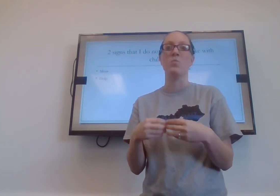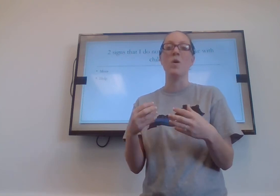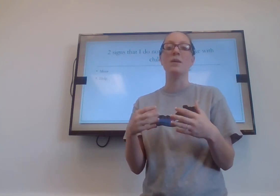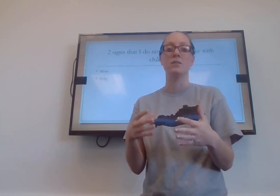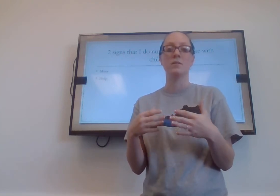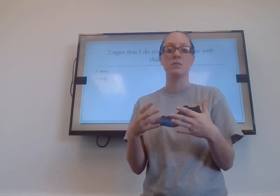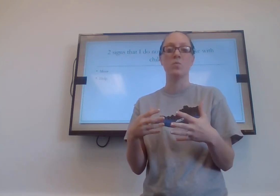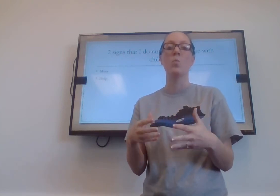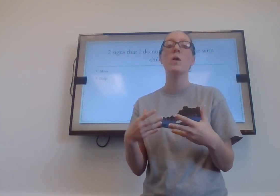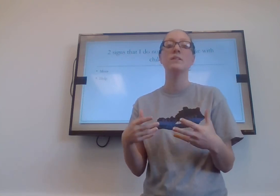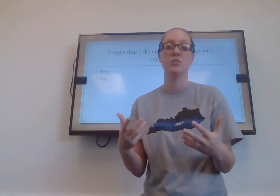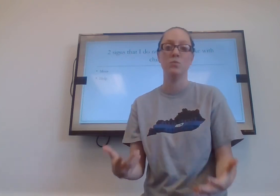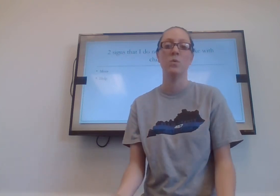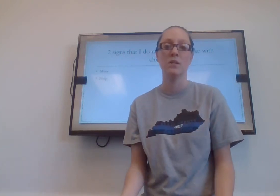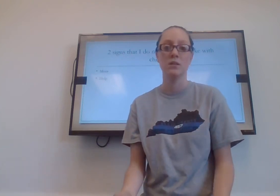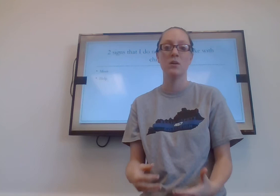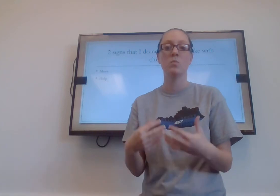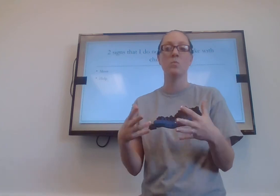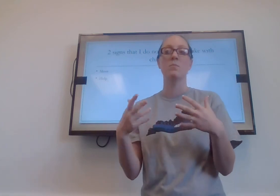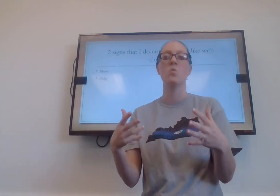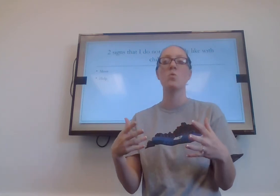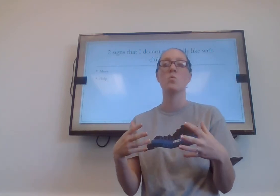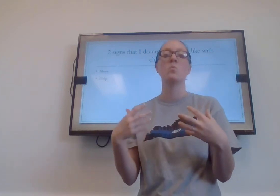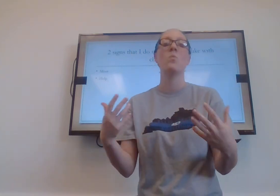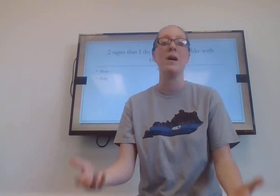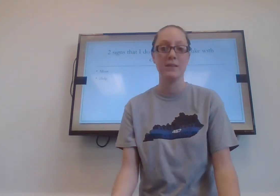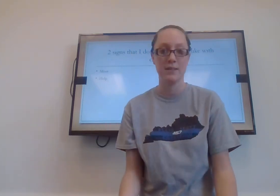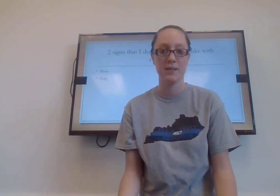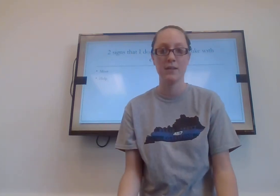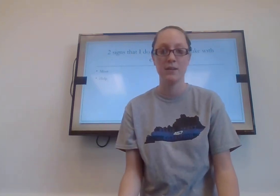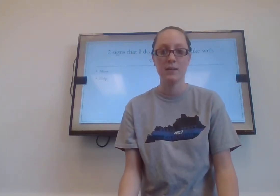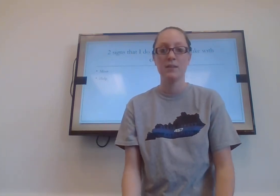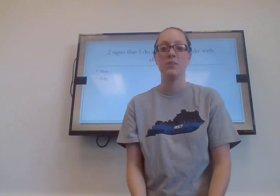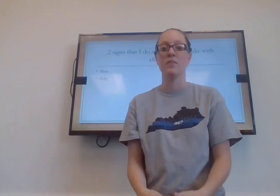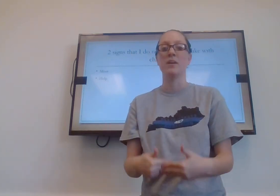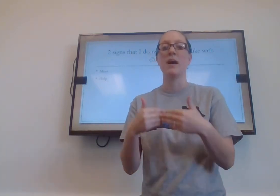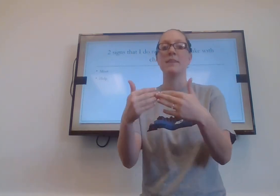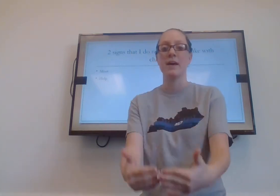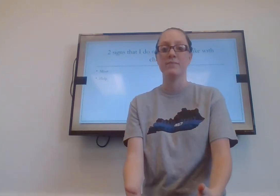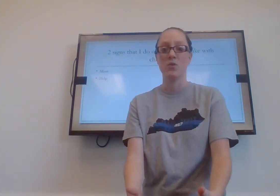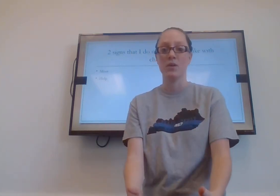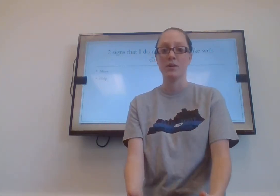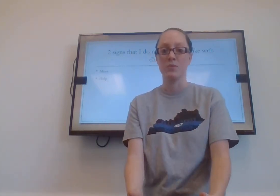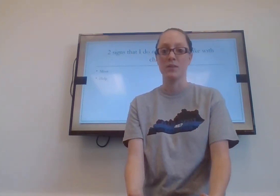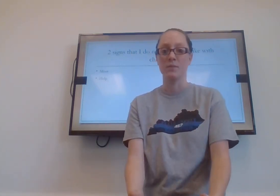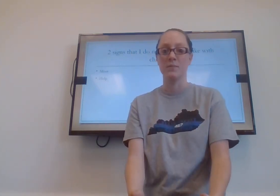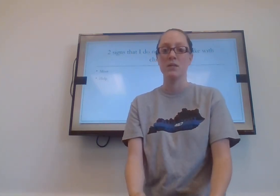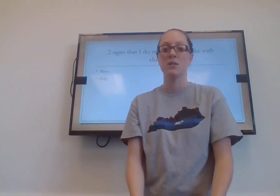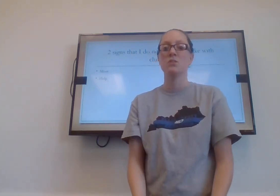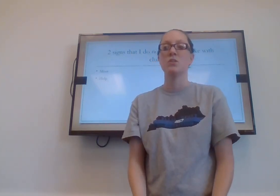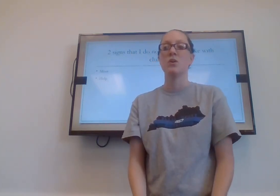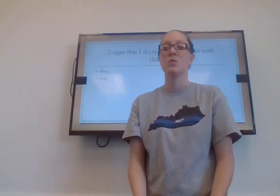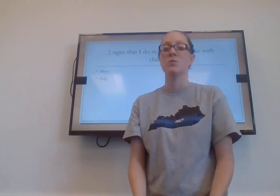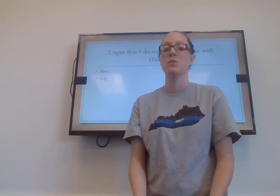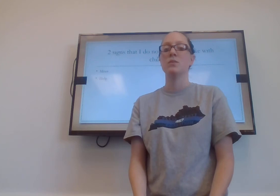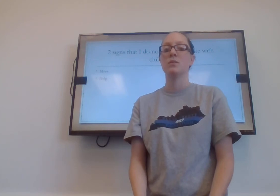what do you want? More what? You haven't got that far yet with them. So